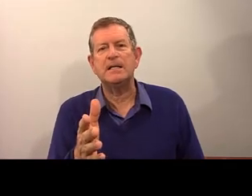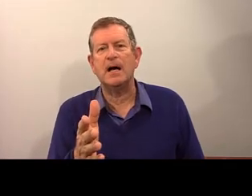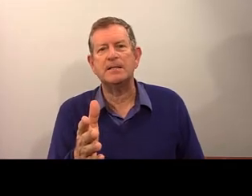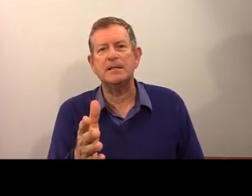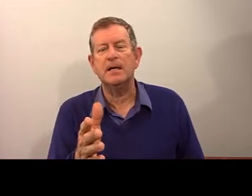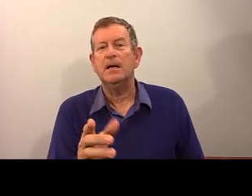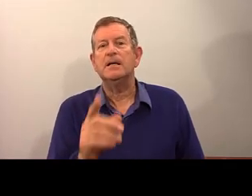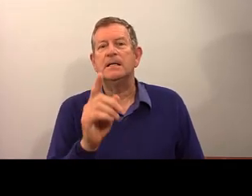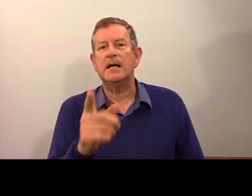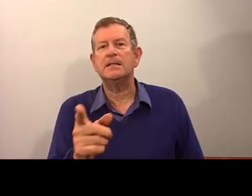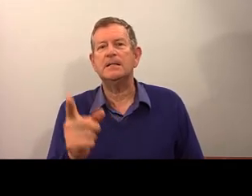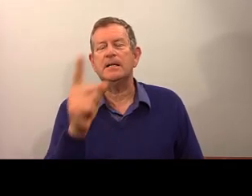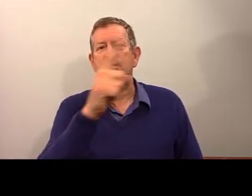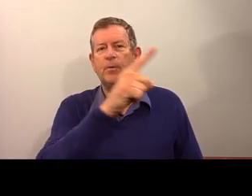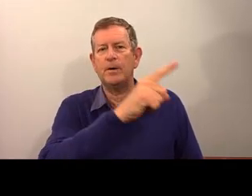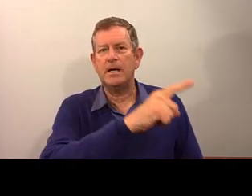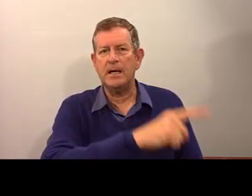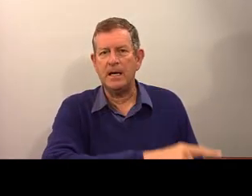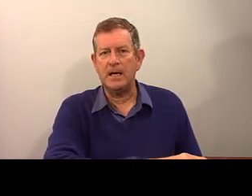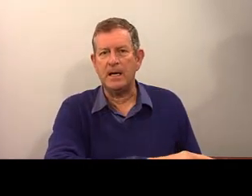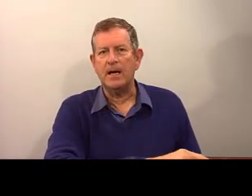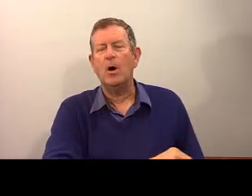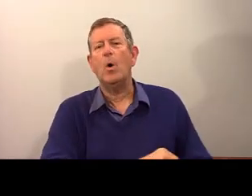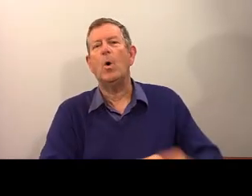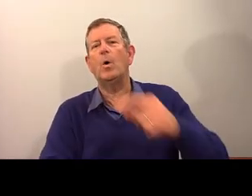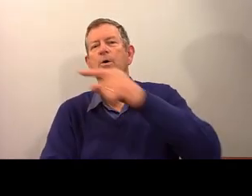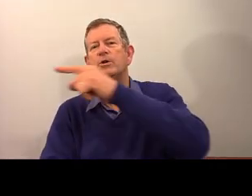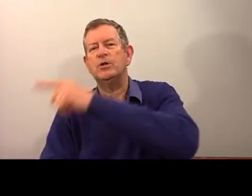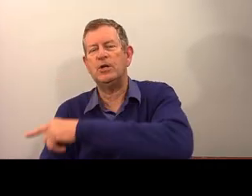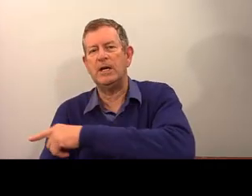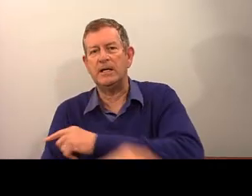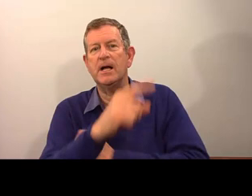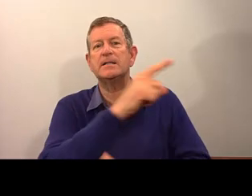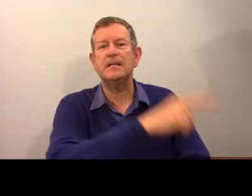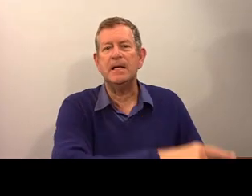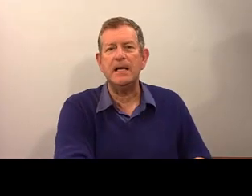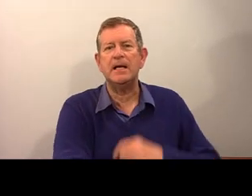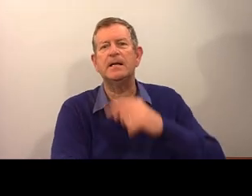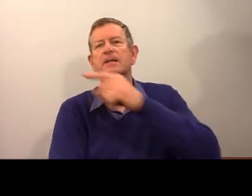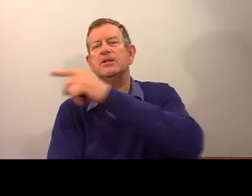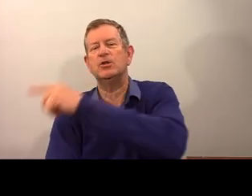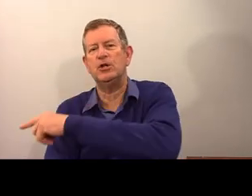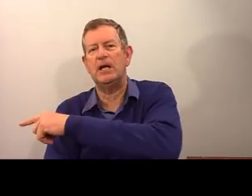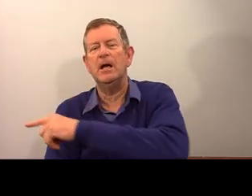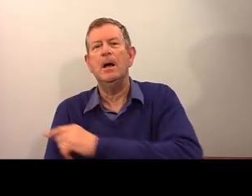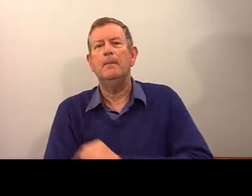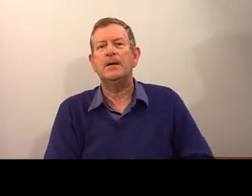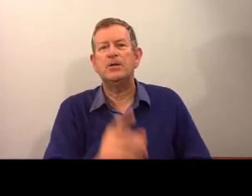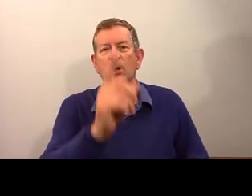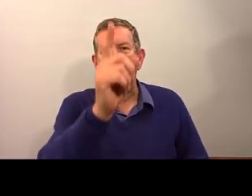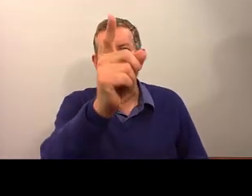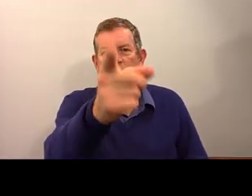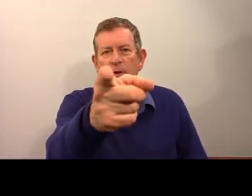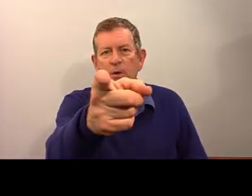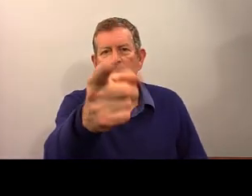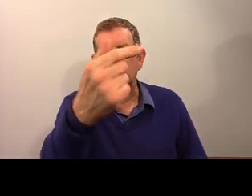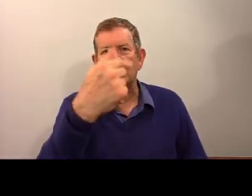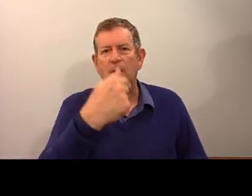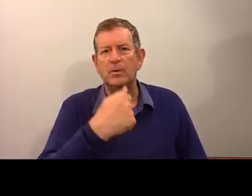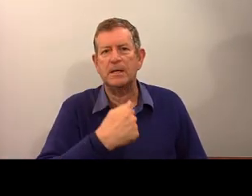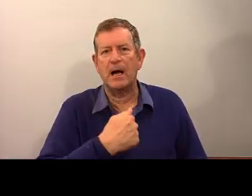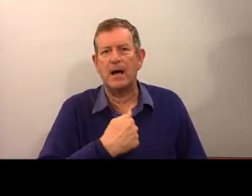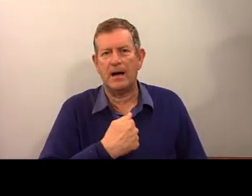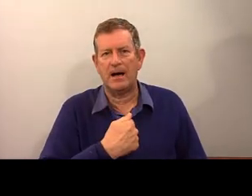not saying doesn't. Doesn't is for he or she. Doesn't he, doesn't she, but don't